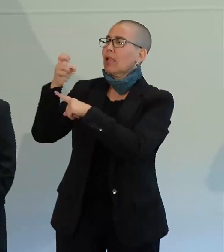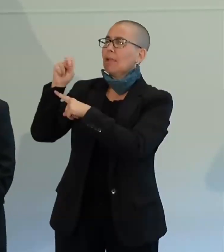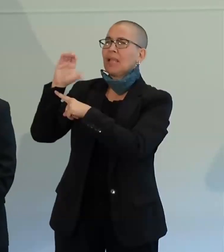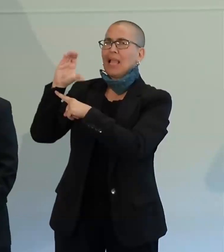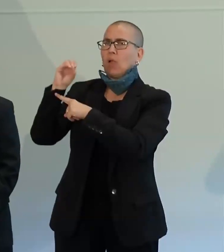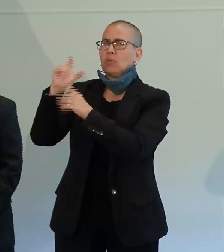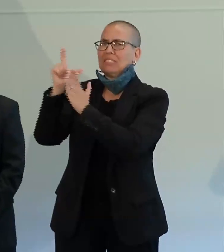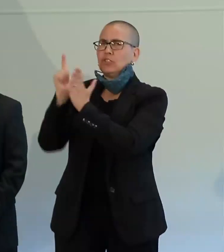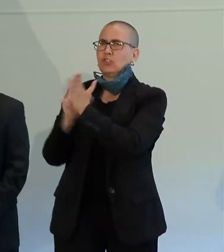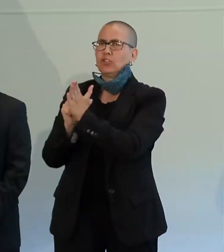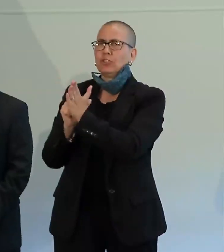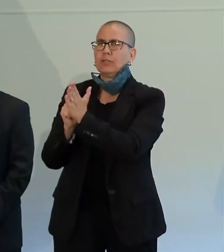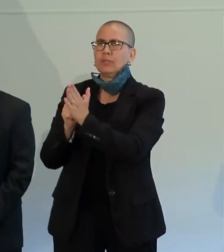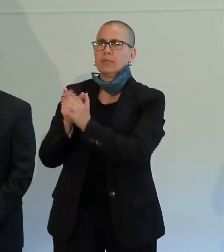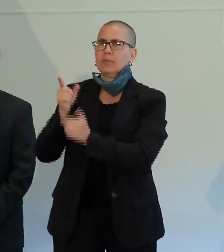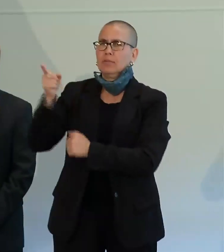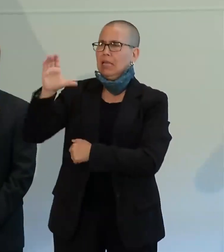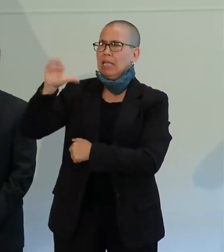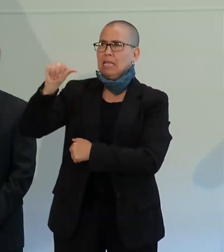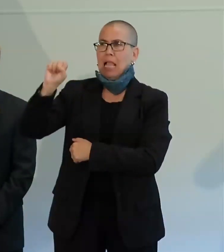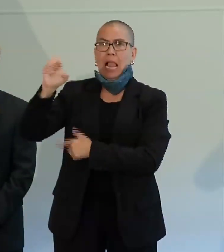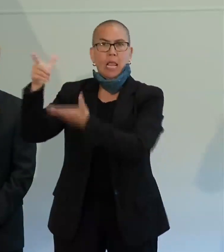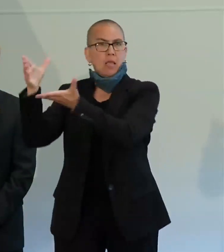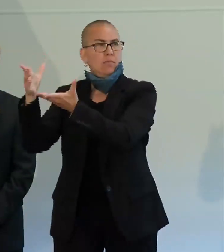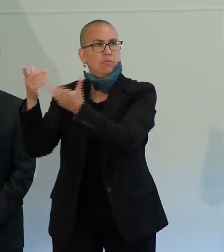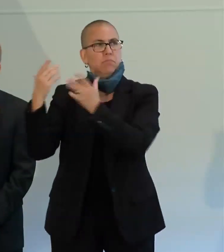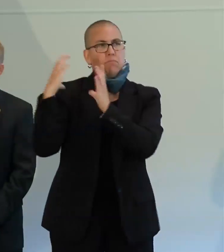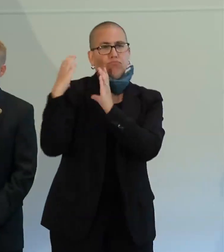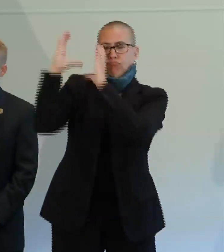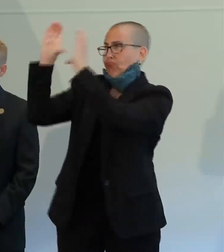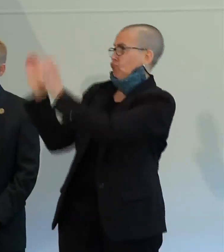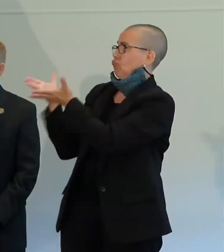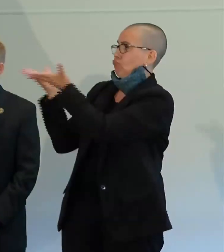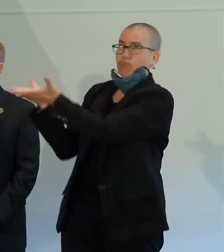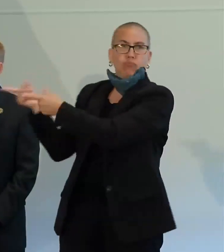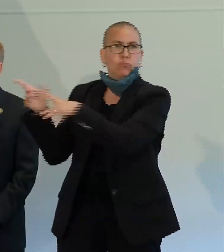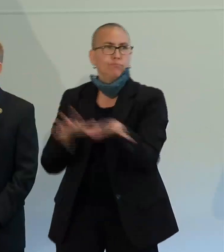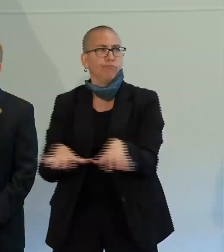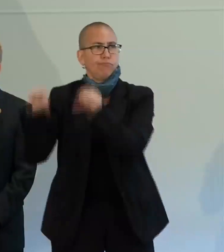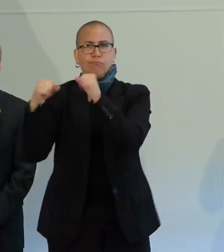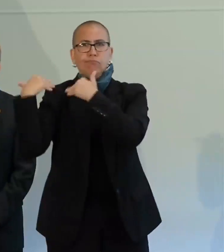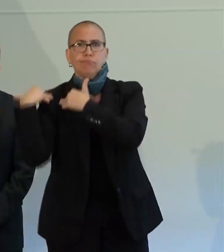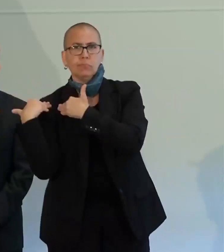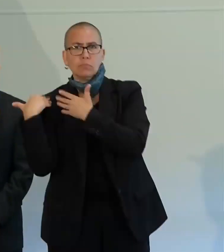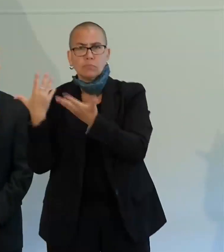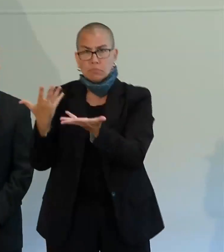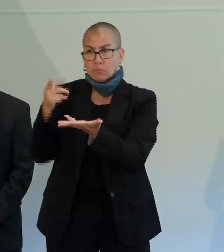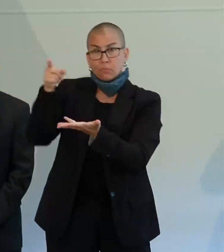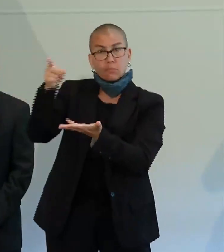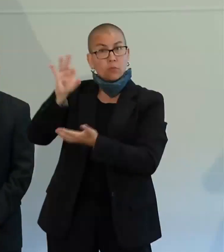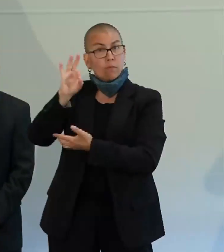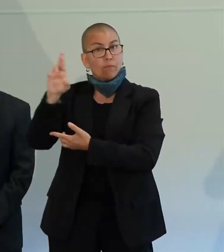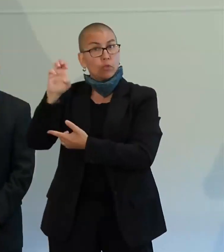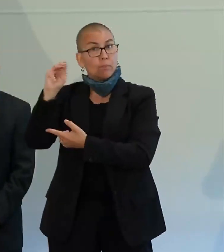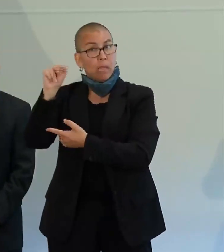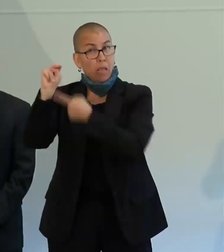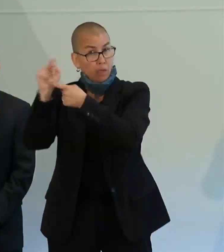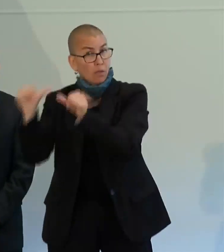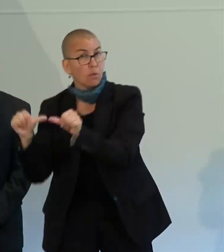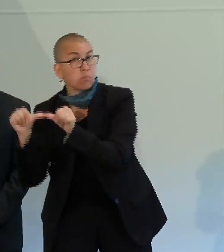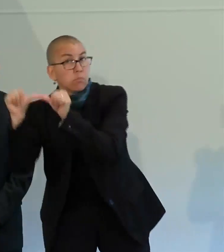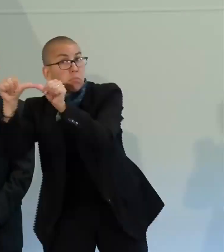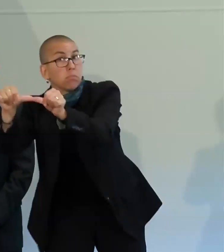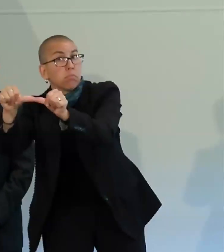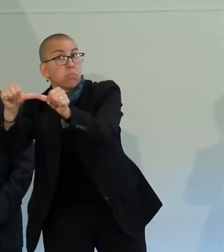Attorney, obviously, you got the case from him. Was he going to plead this case a murder-free case? Is that why the state took